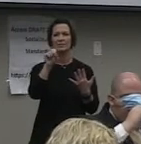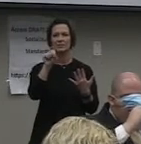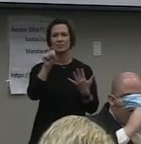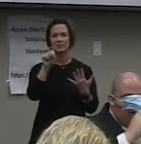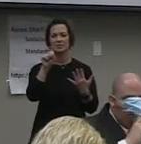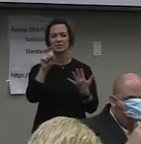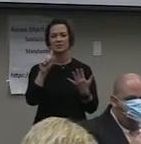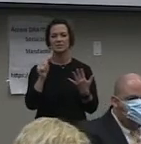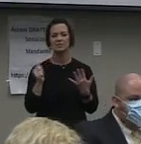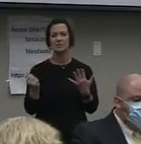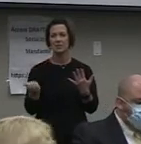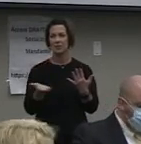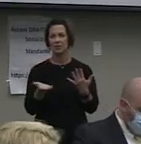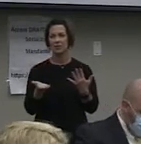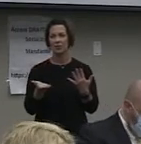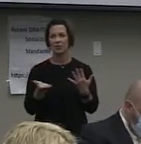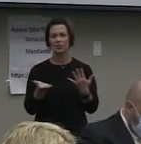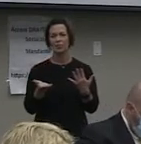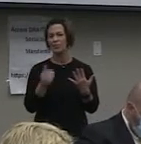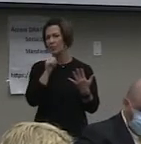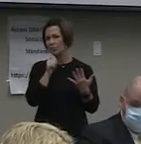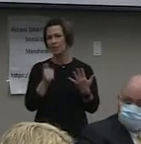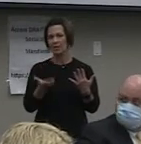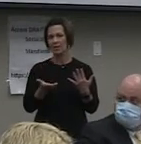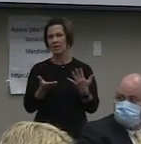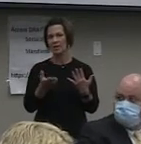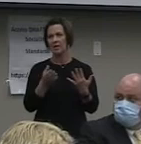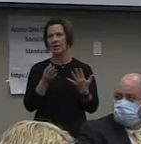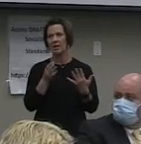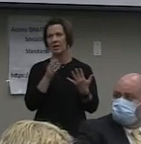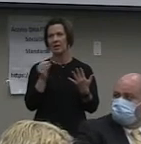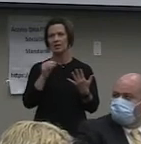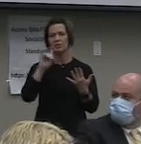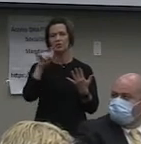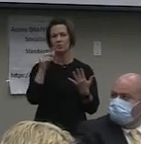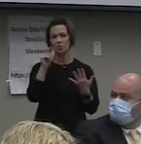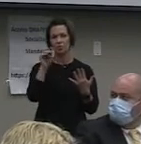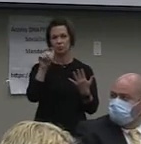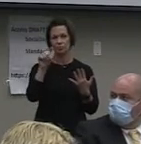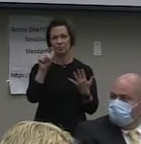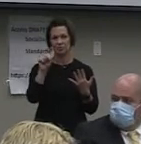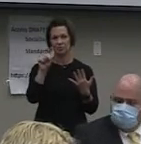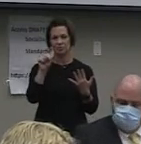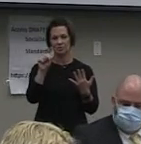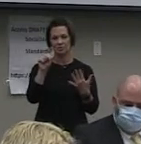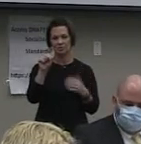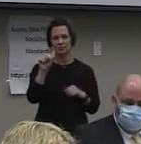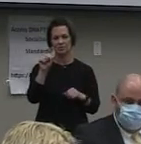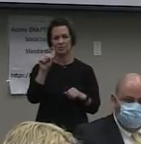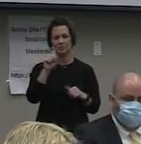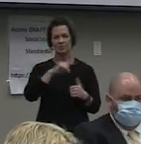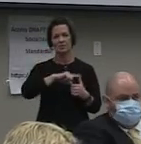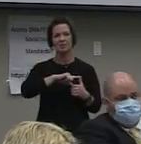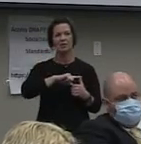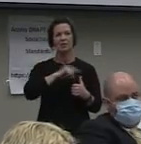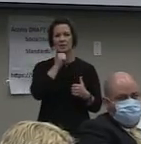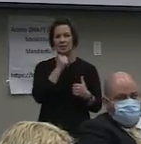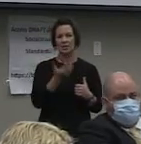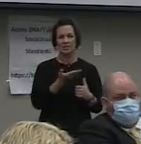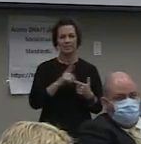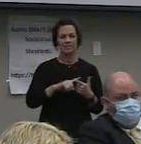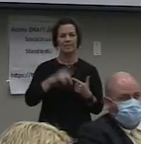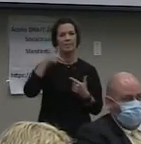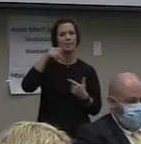Nicole Means is not in attendance. Kira Arnold Jones? Caroline Jones was not in attendance.